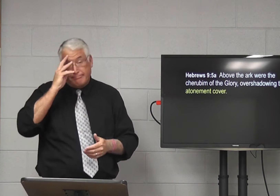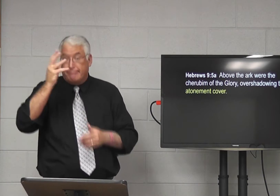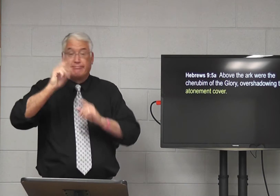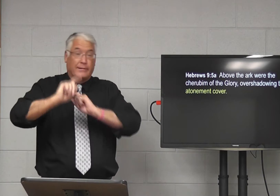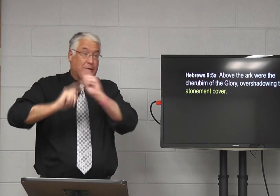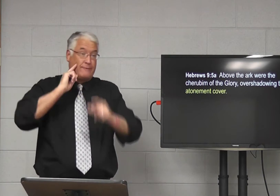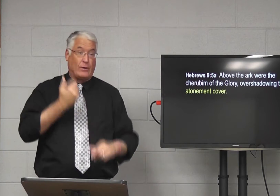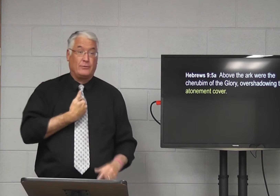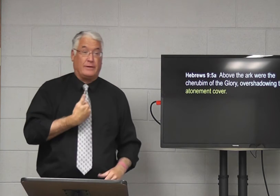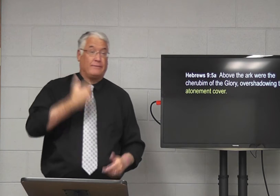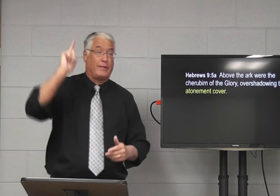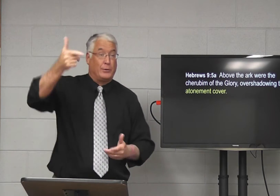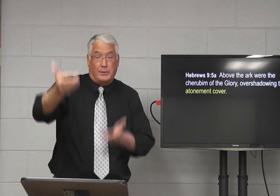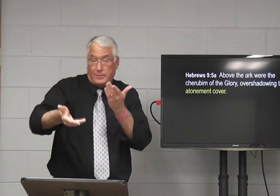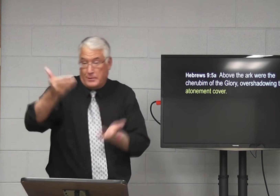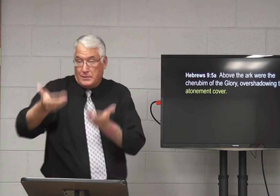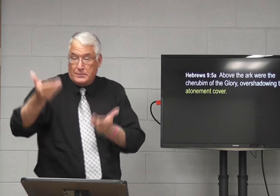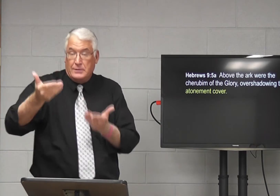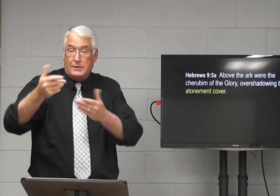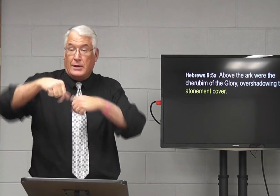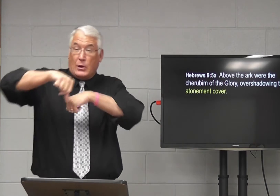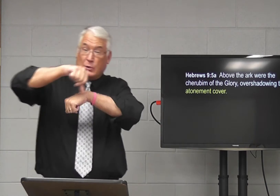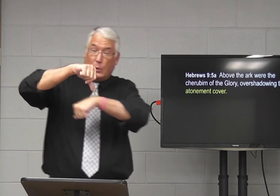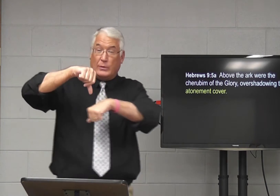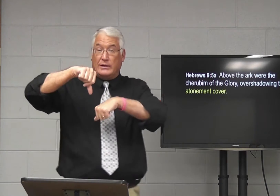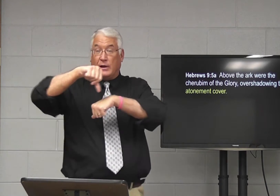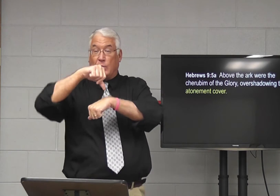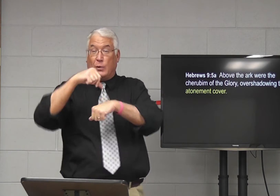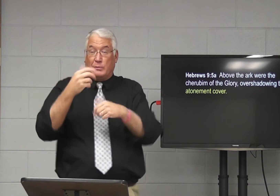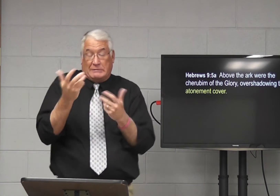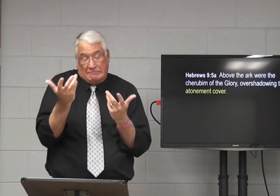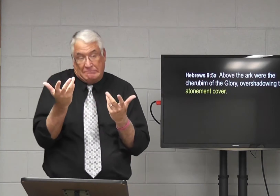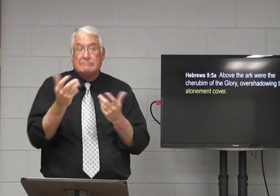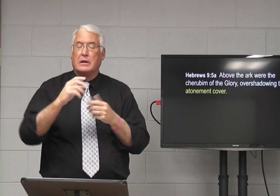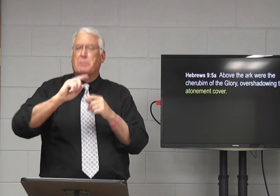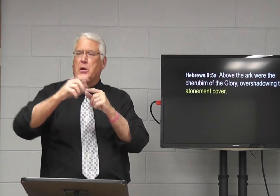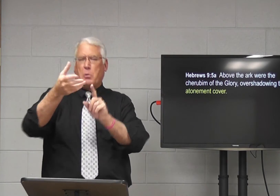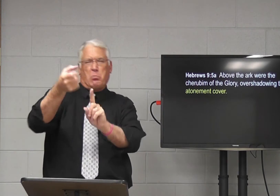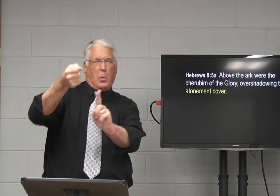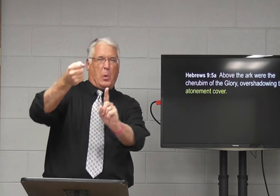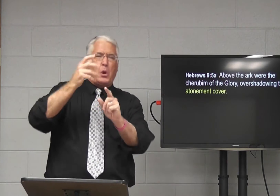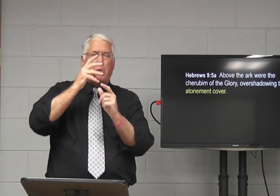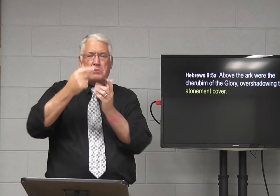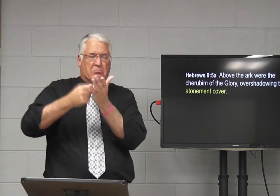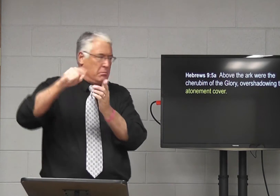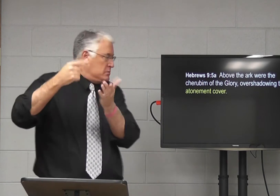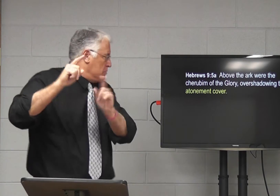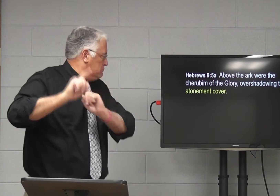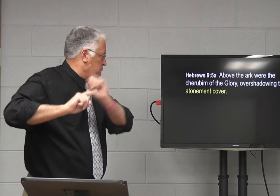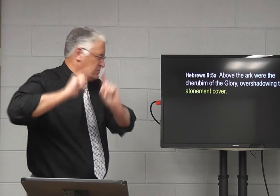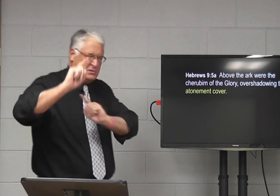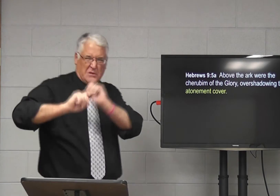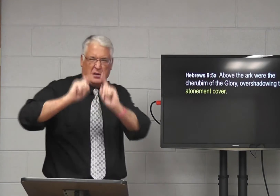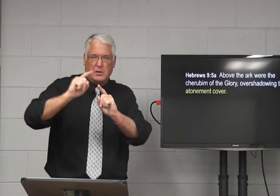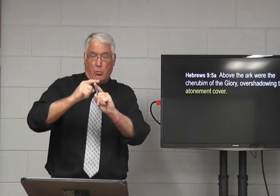maybe we'll have to invent a sign for ourselves for atonement. But just hold that. We'll discuss that sign